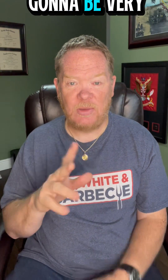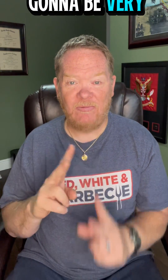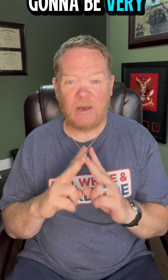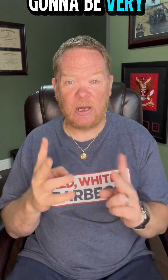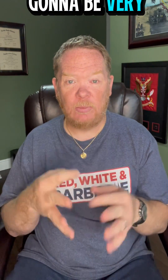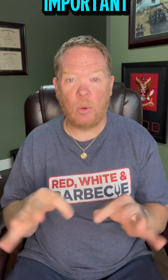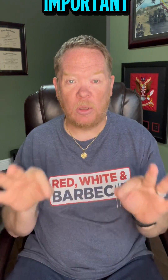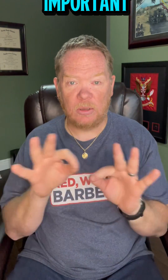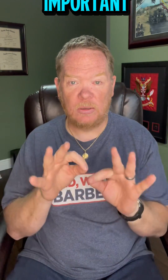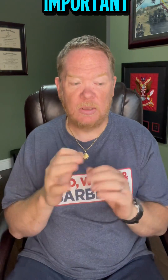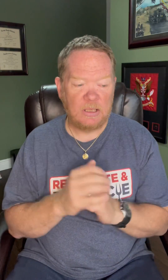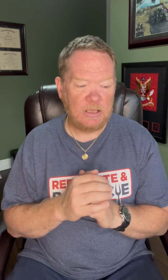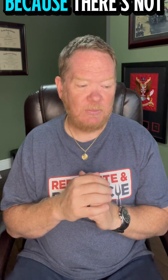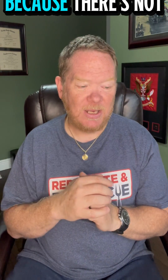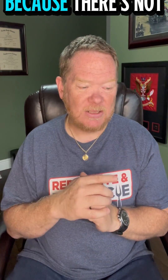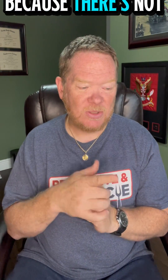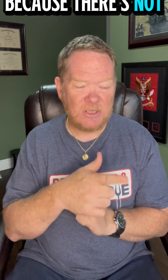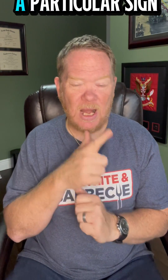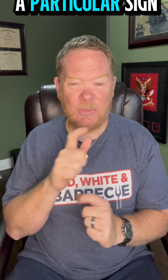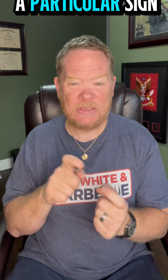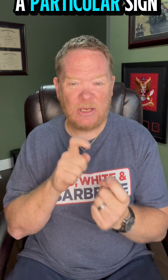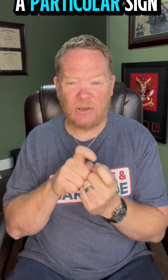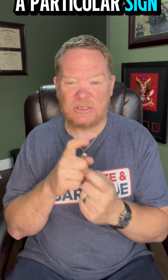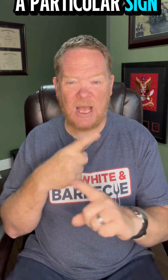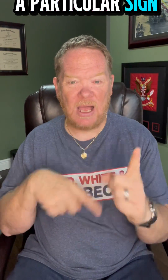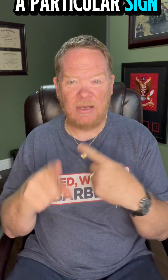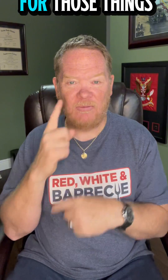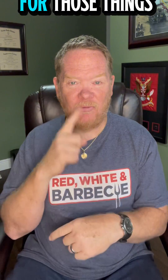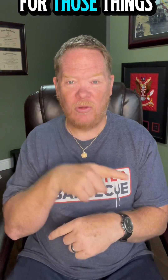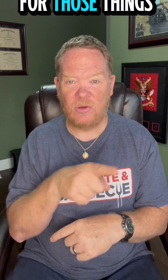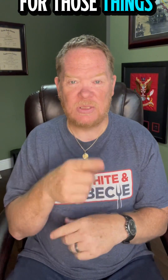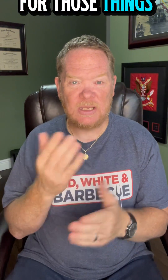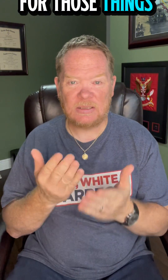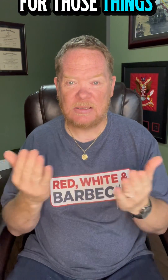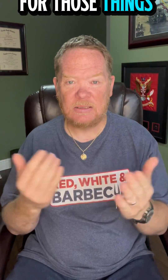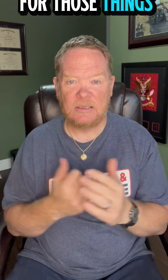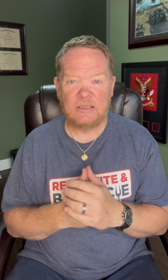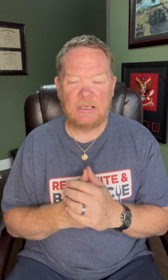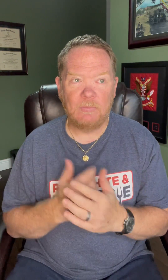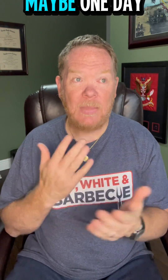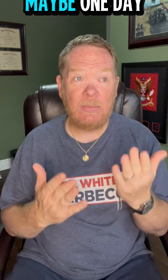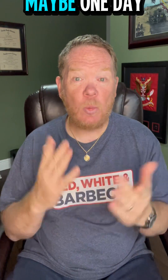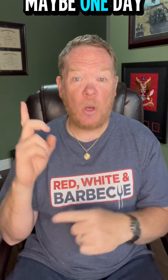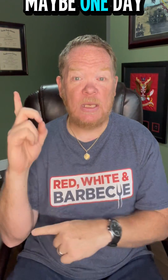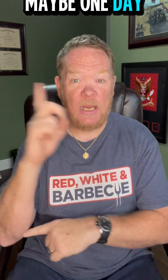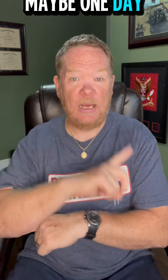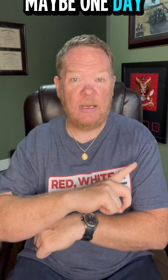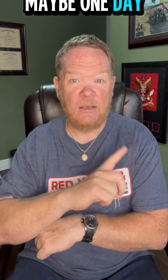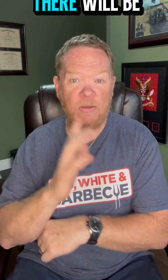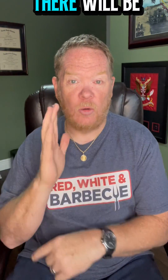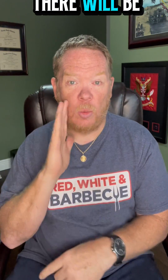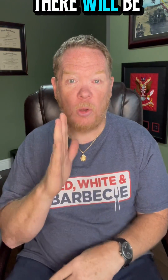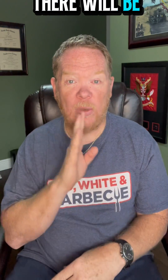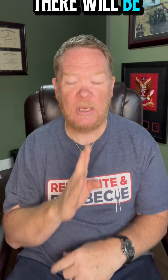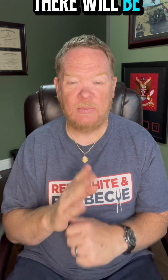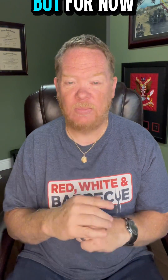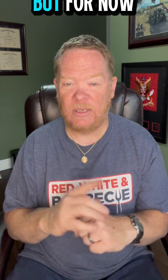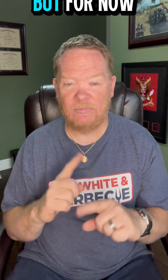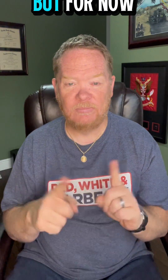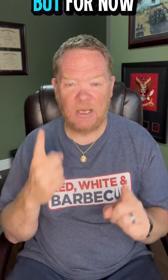very important because there's not a particular sign for those things. Maybe one day there will be, but